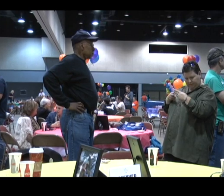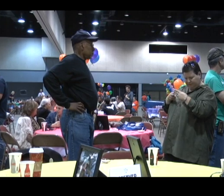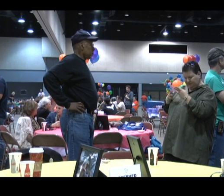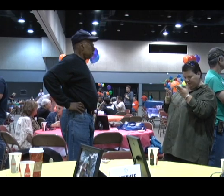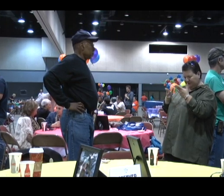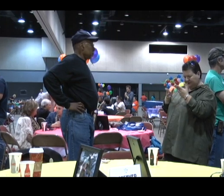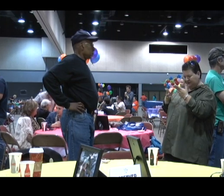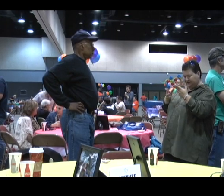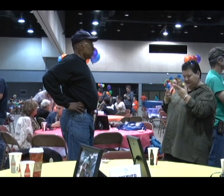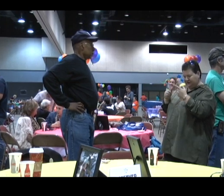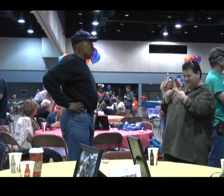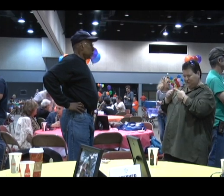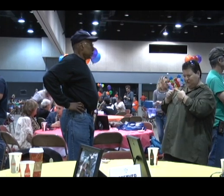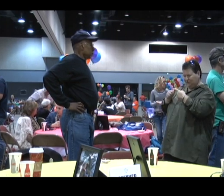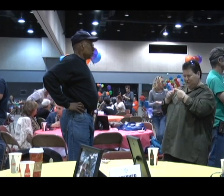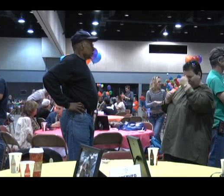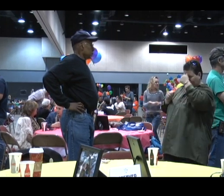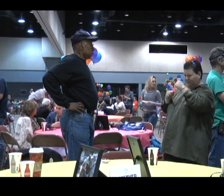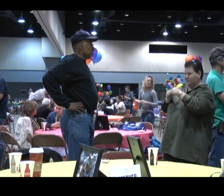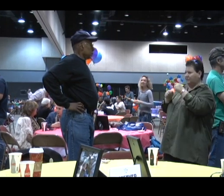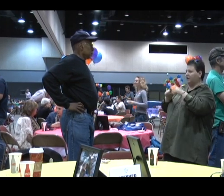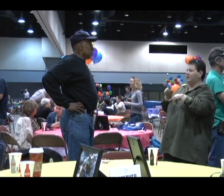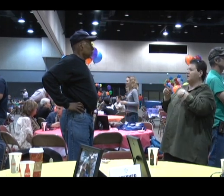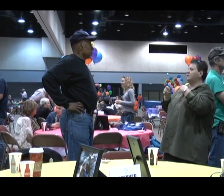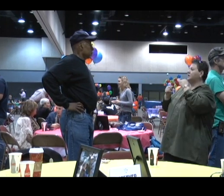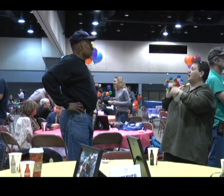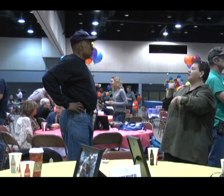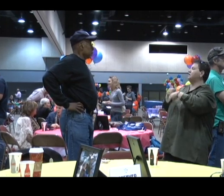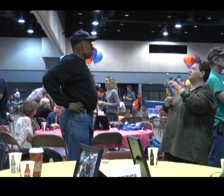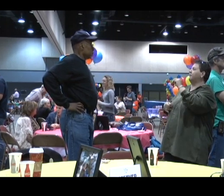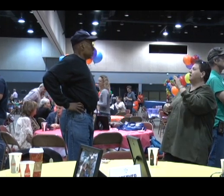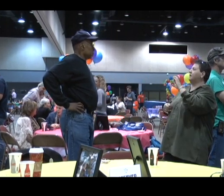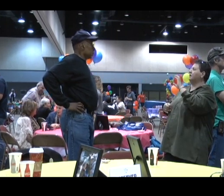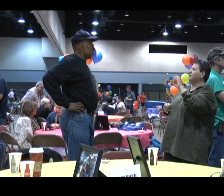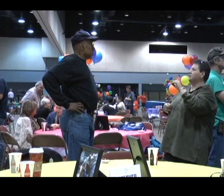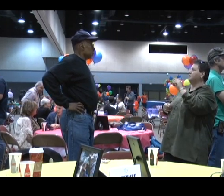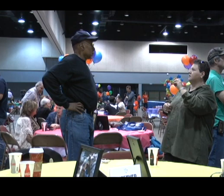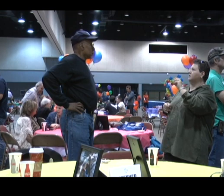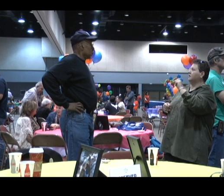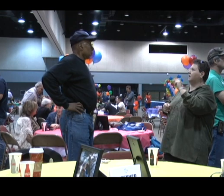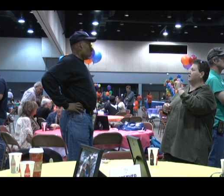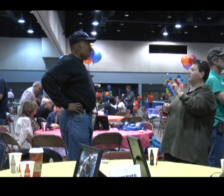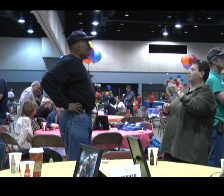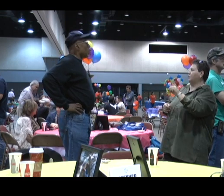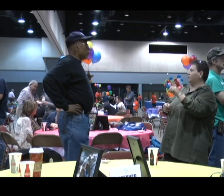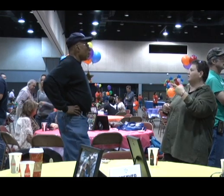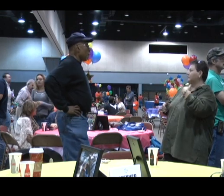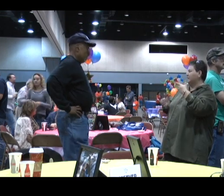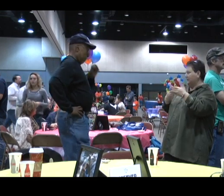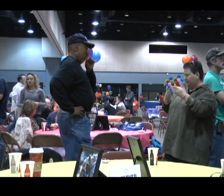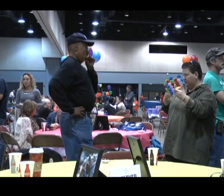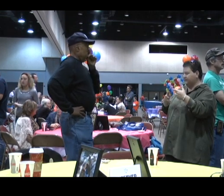Gallaudet, to the point that when I came to Arkansas, I've been on the Arkansas Association of the